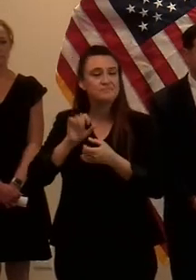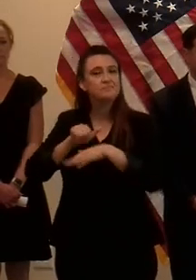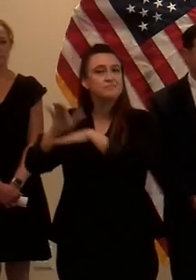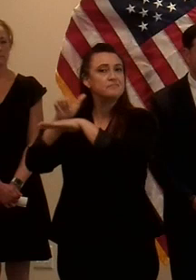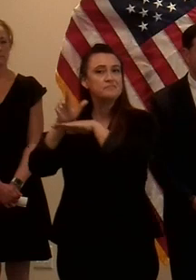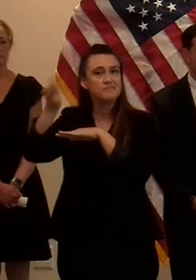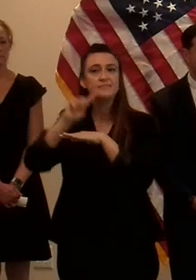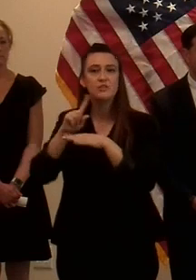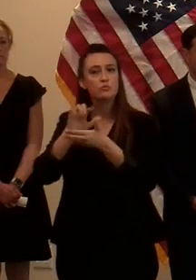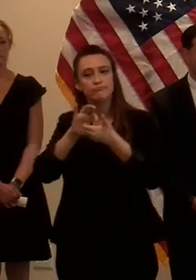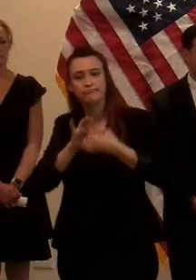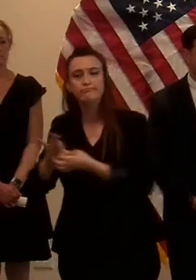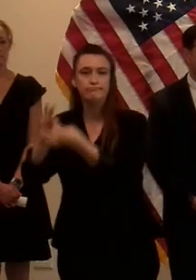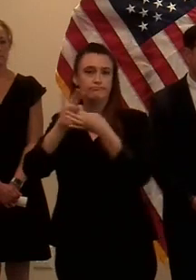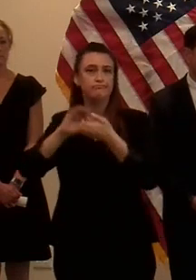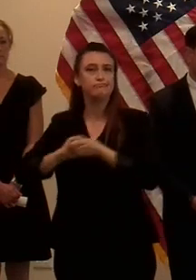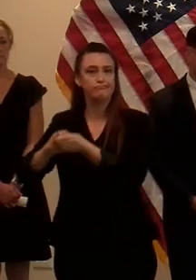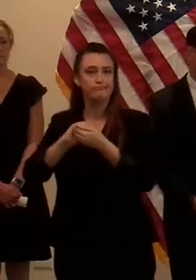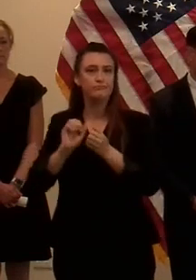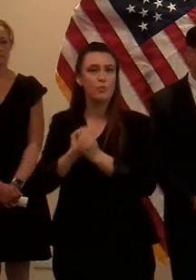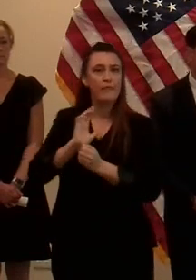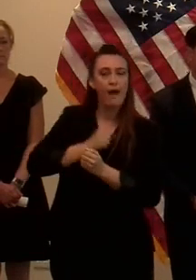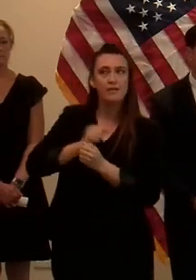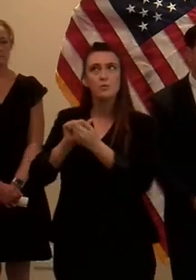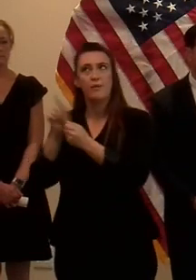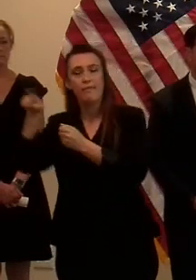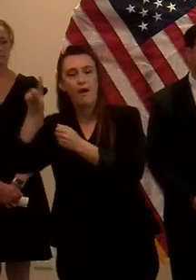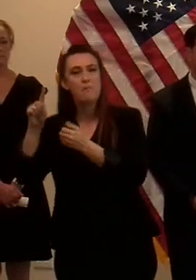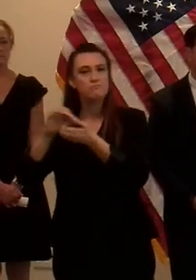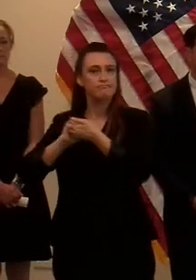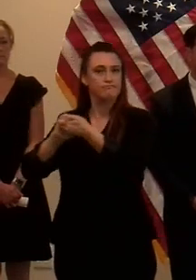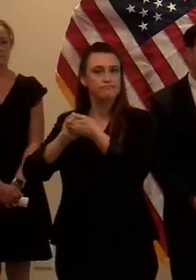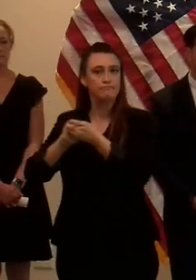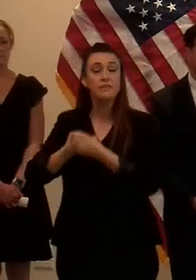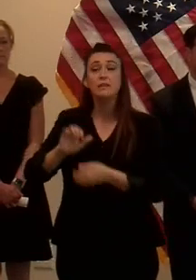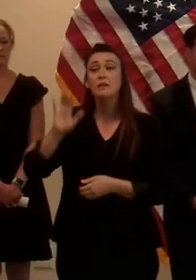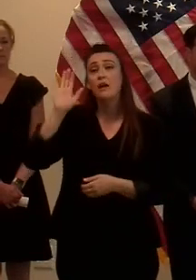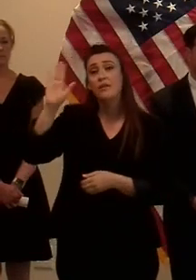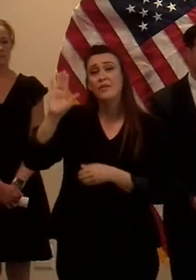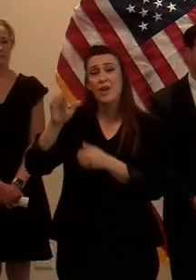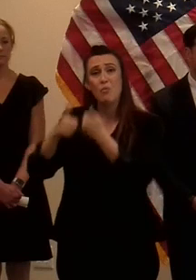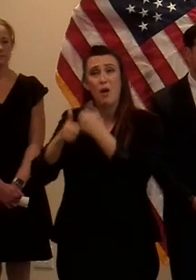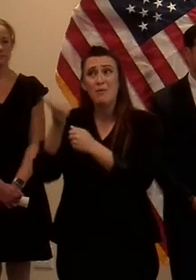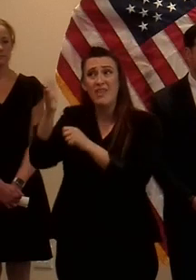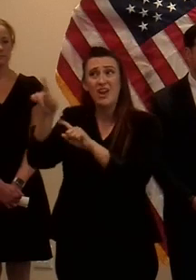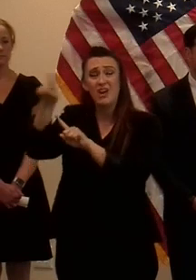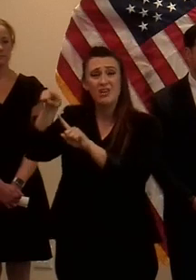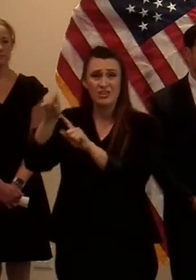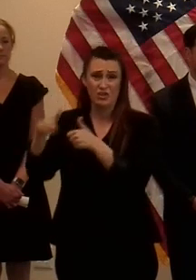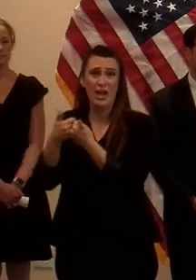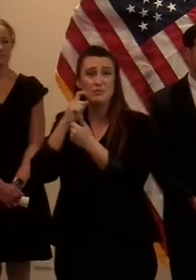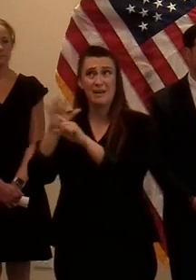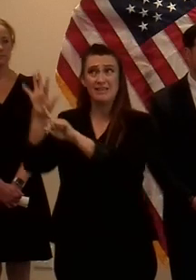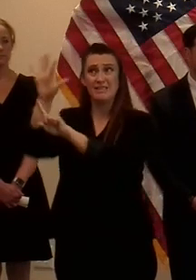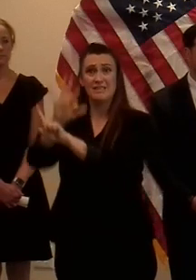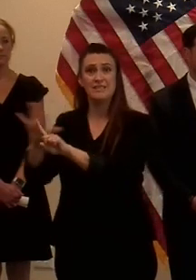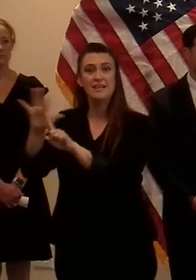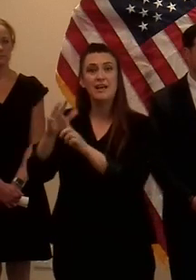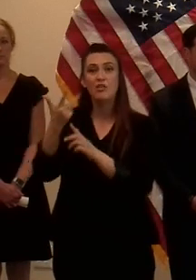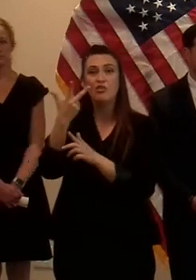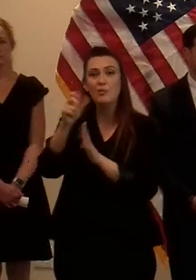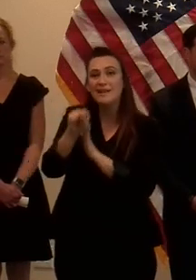community response. The Navajo Nation creates a challenging problem in that it overlies 3 states and 3